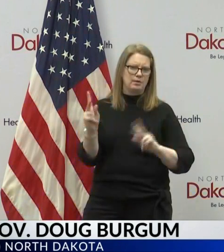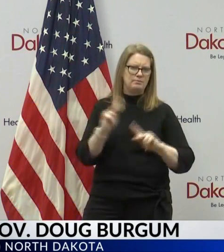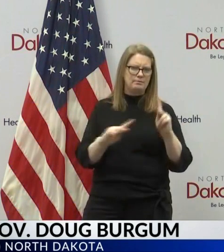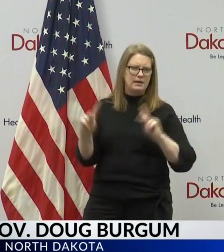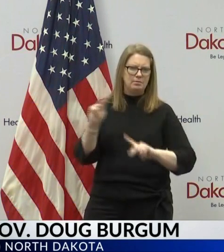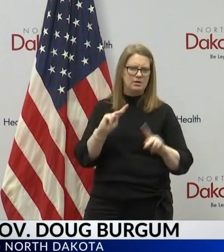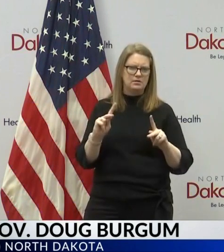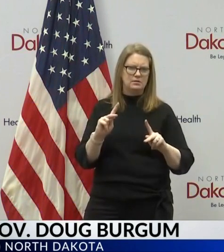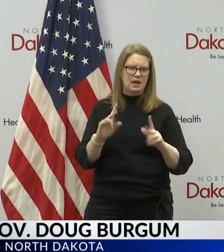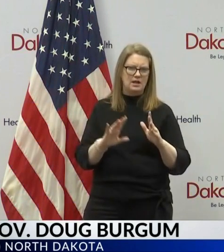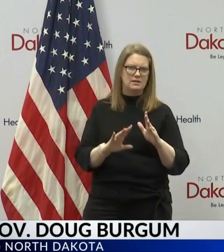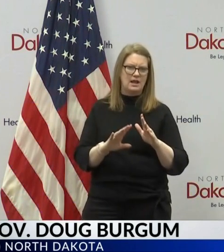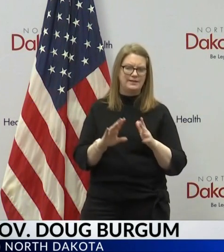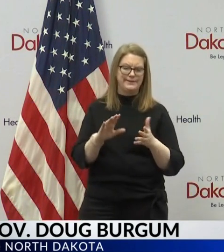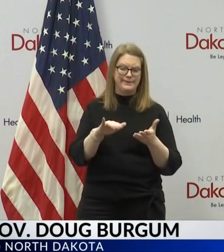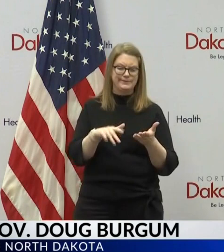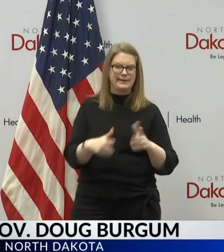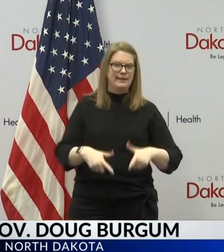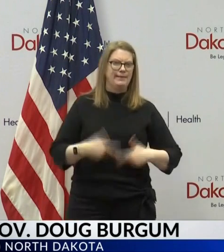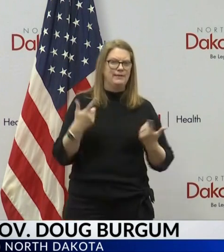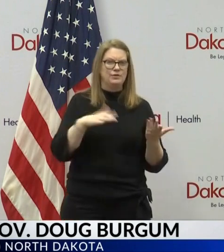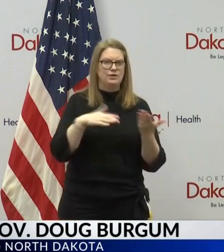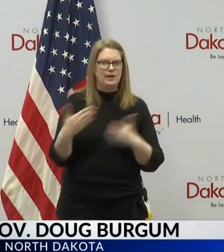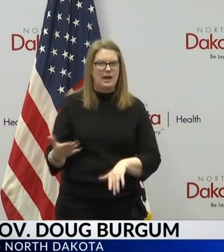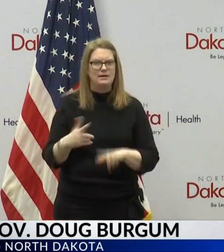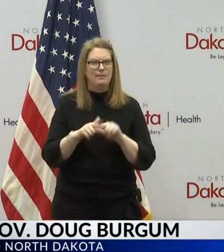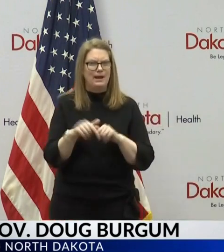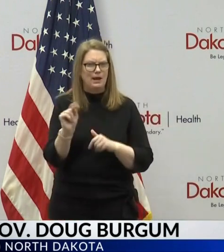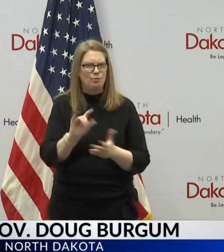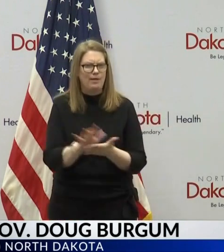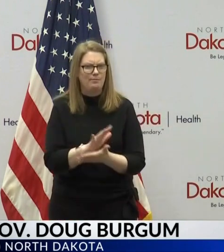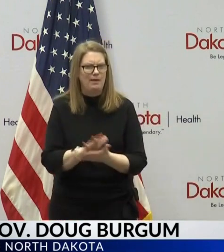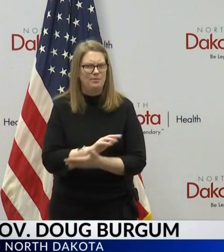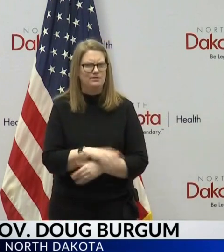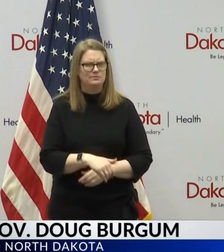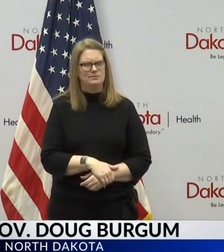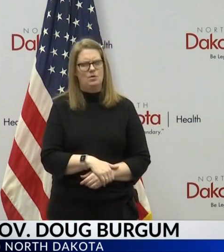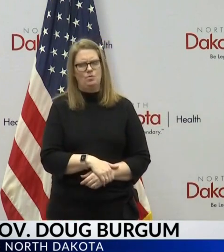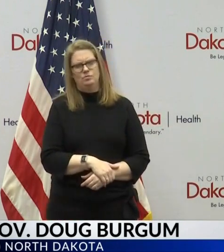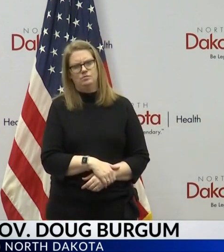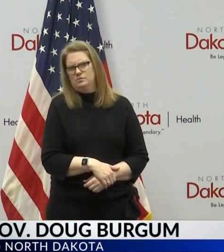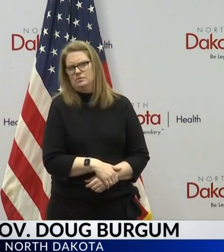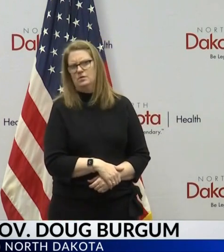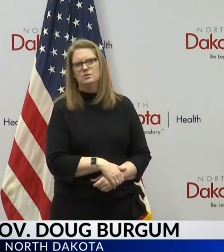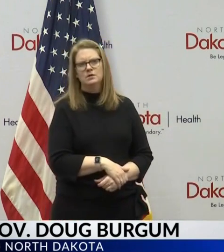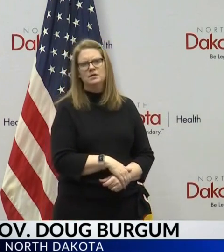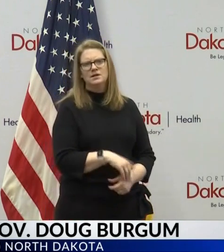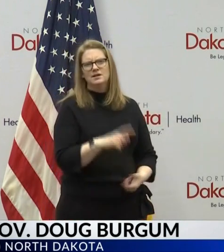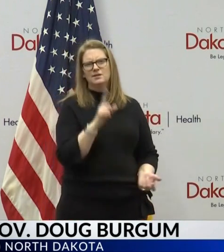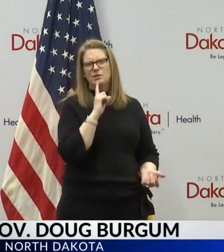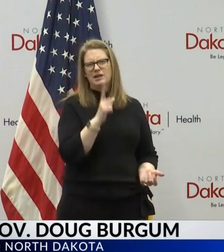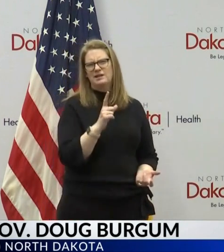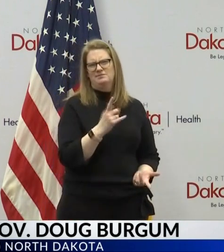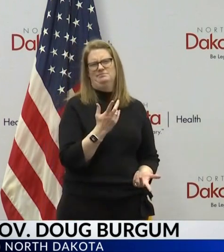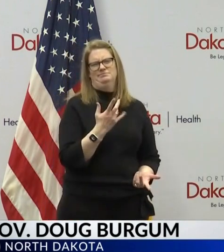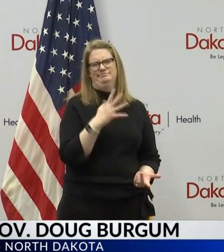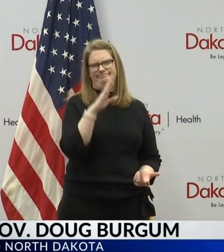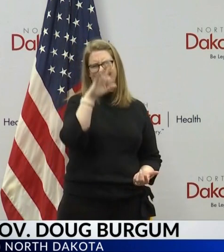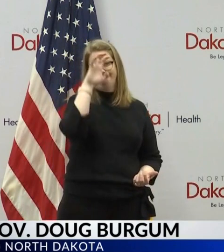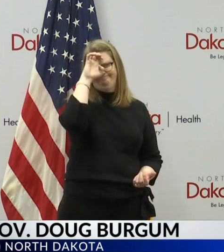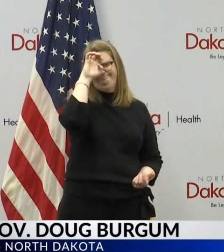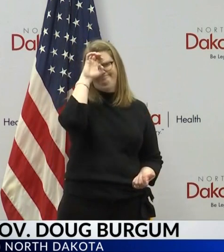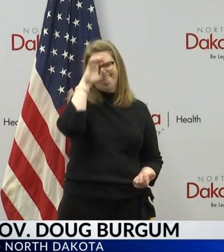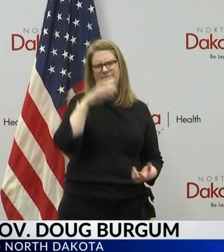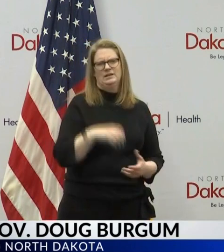paper they had stored at home. And so it is it's a curious thing to me that was like that'll be maybe one